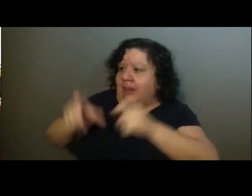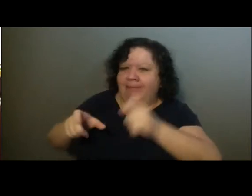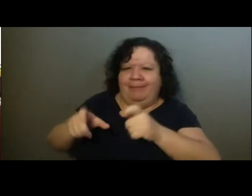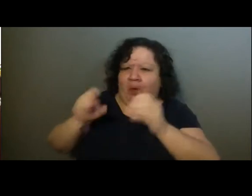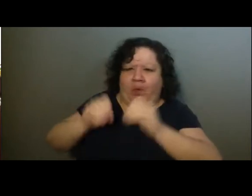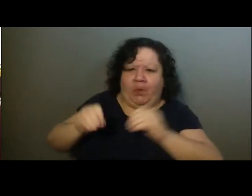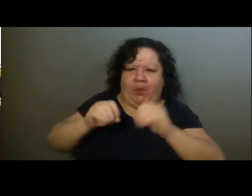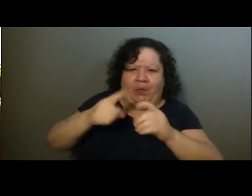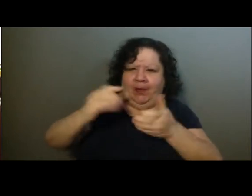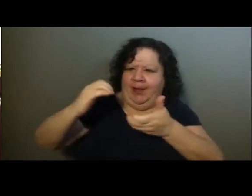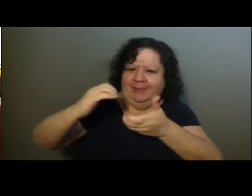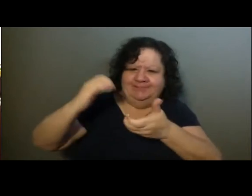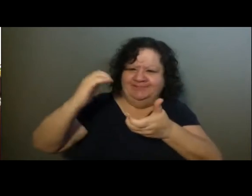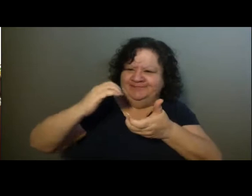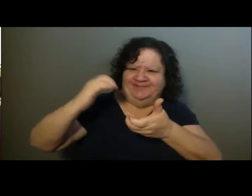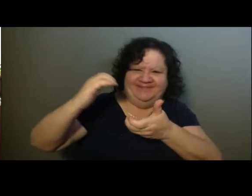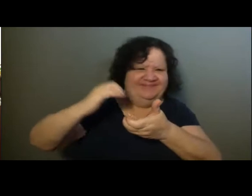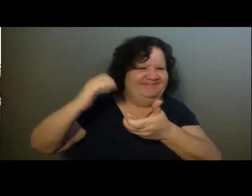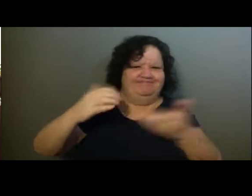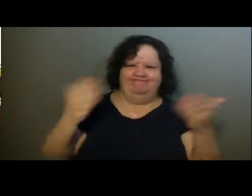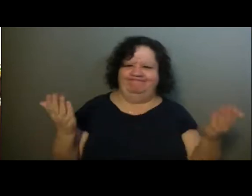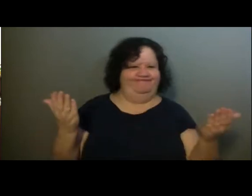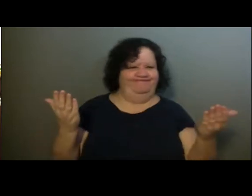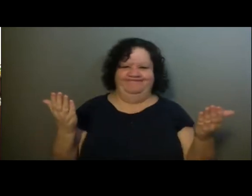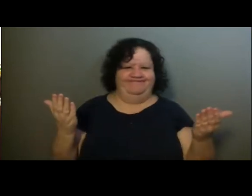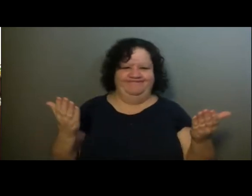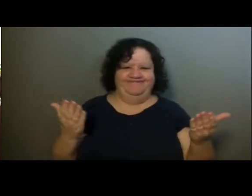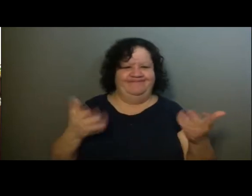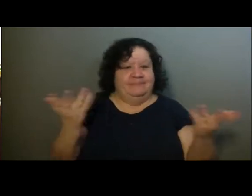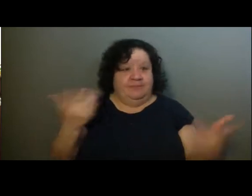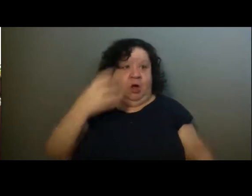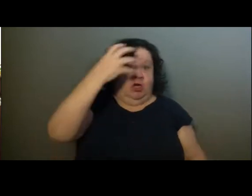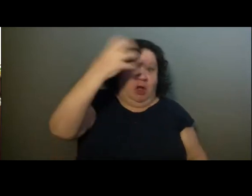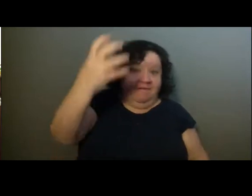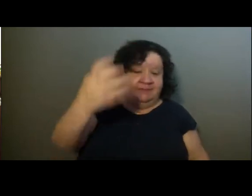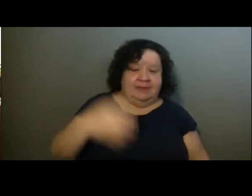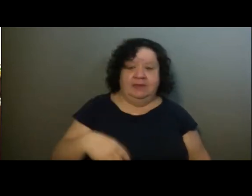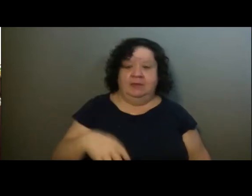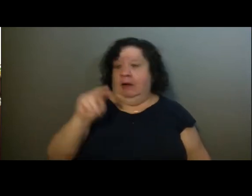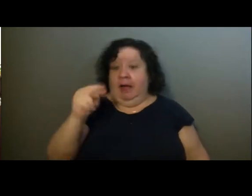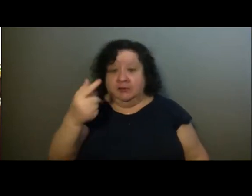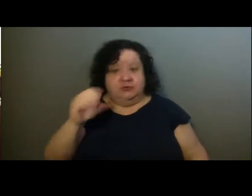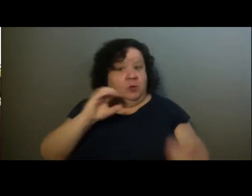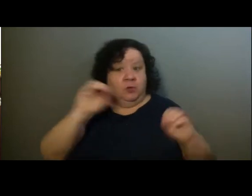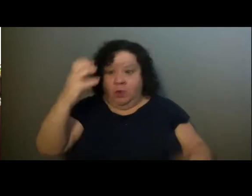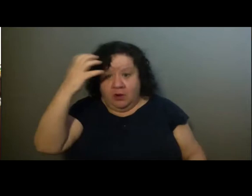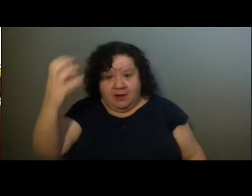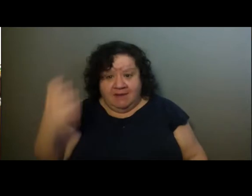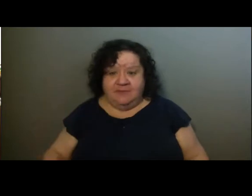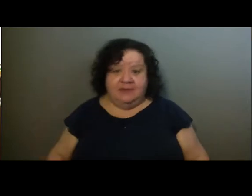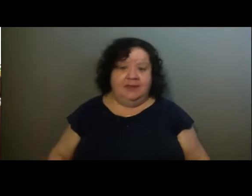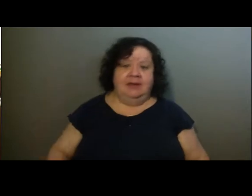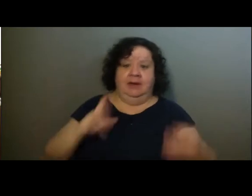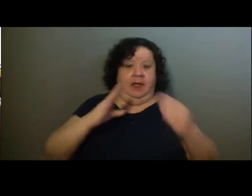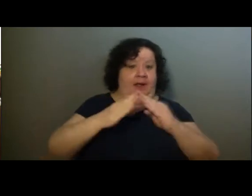and international organizations is to engage with persons with disabilities. Alors, il faut donc s'engager avec les personnes